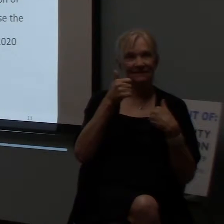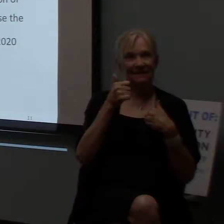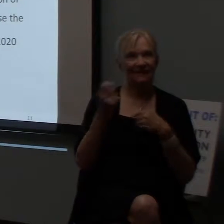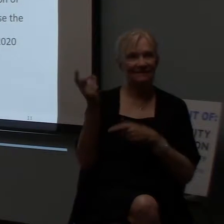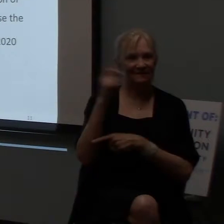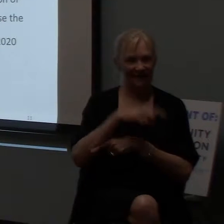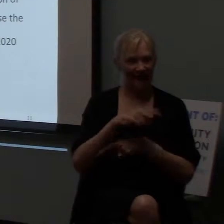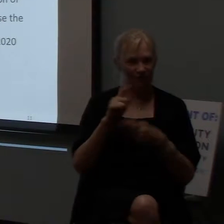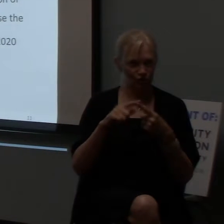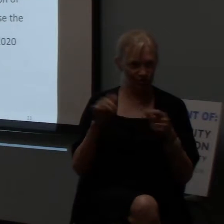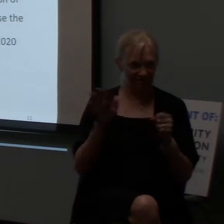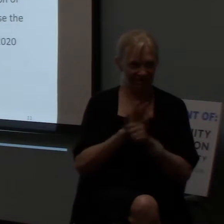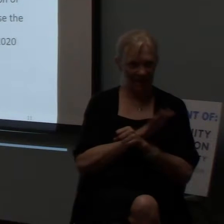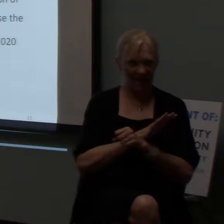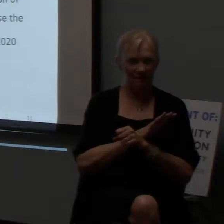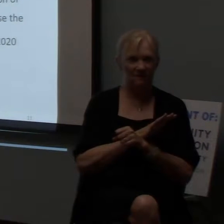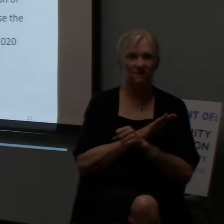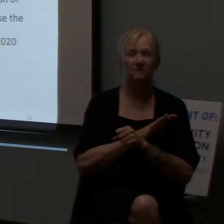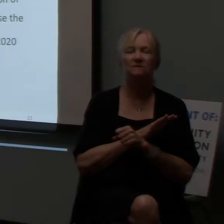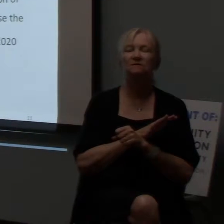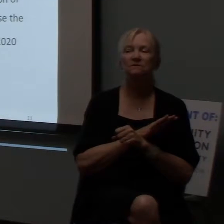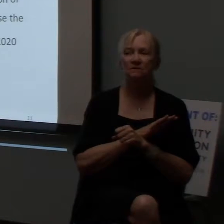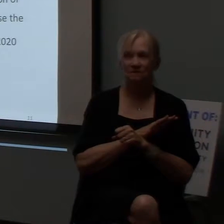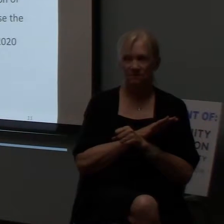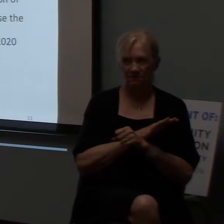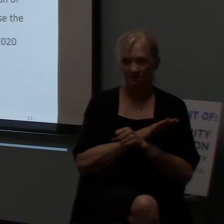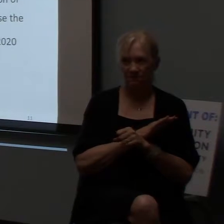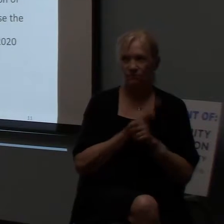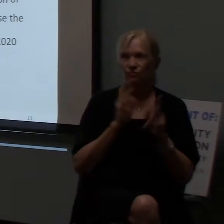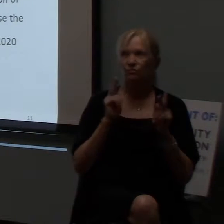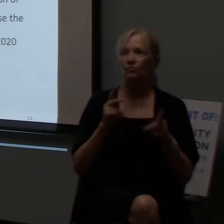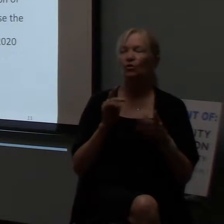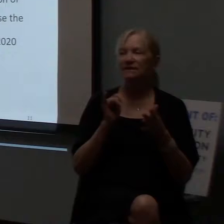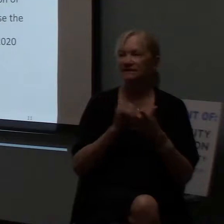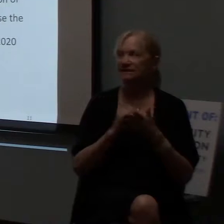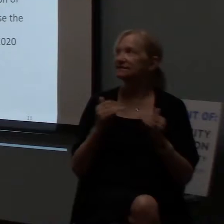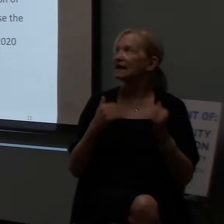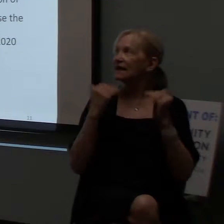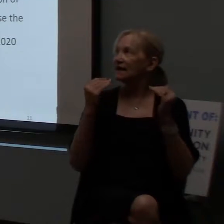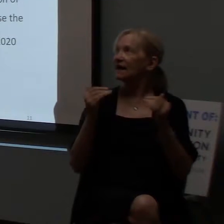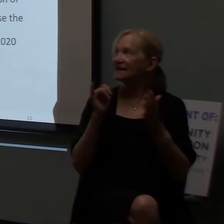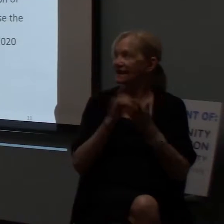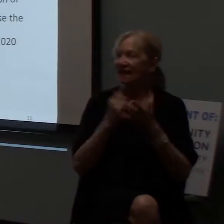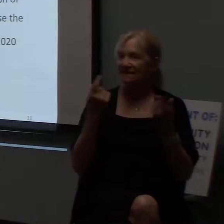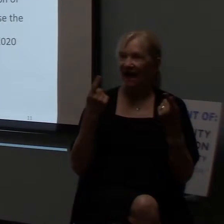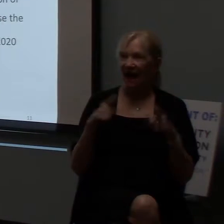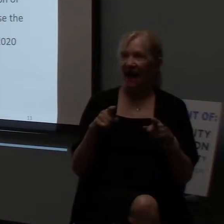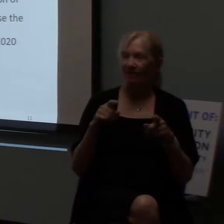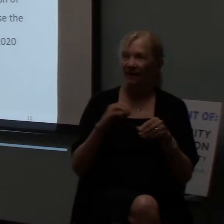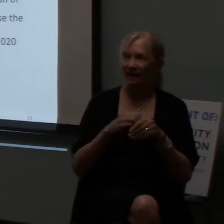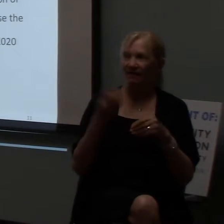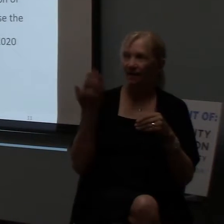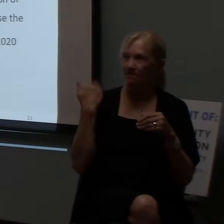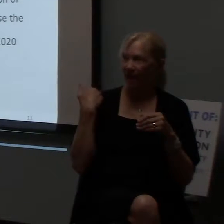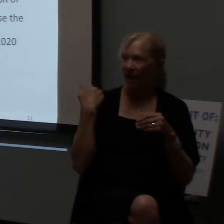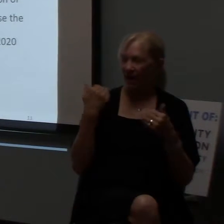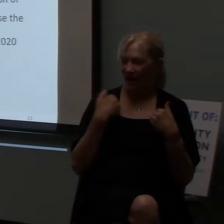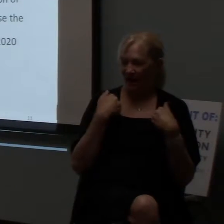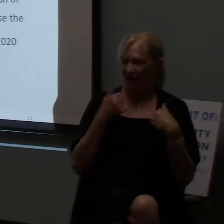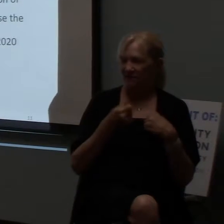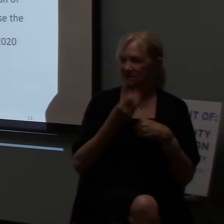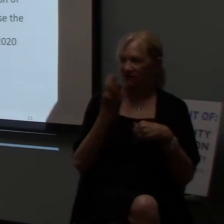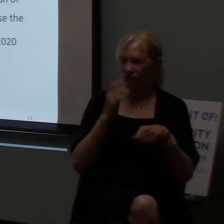they do a vacancy committee and they have somebody who's then elevated. So that's happened in the past. We've had a couple